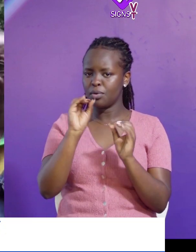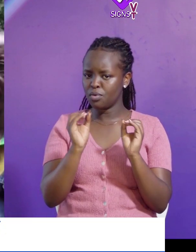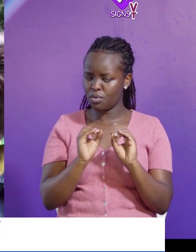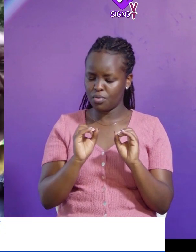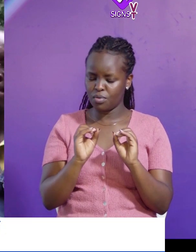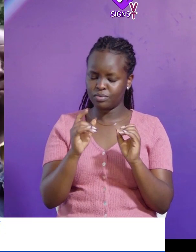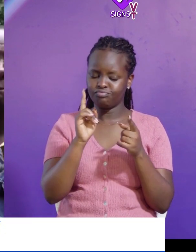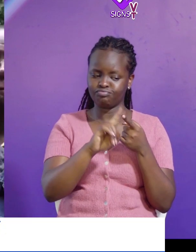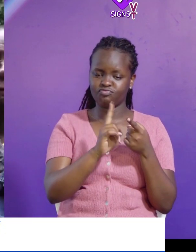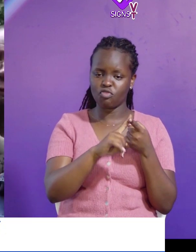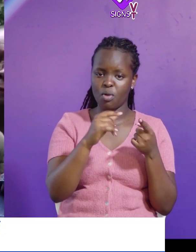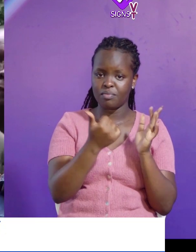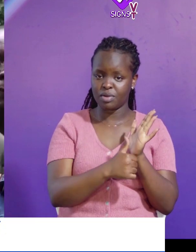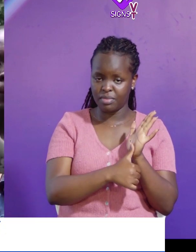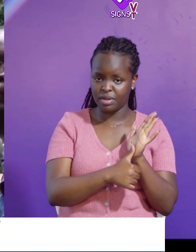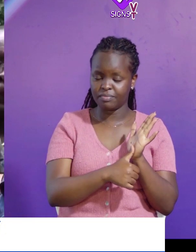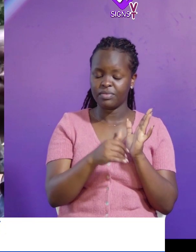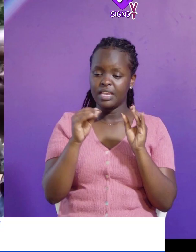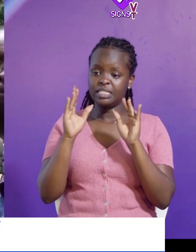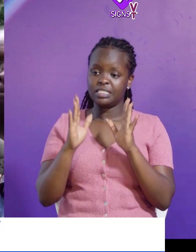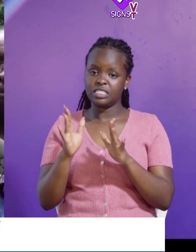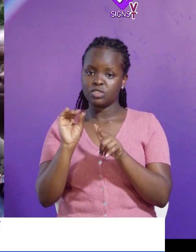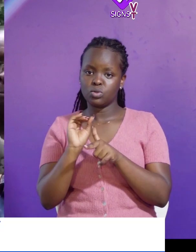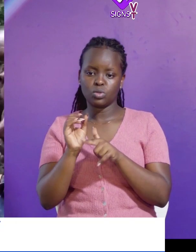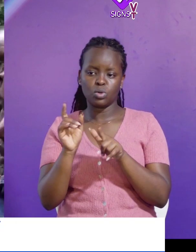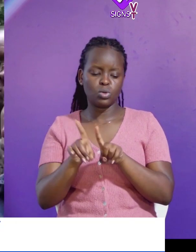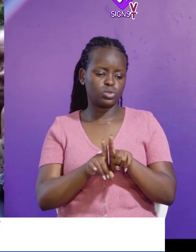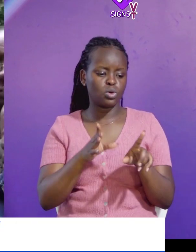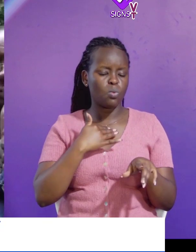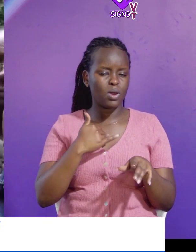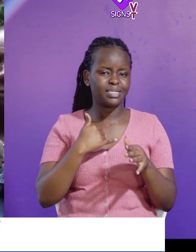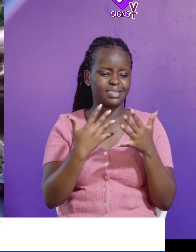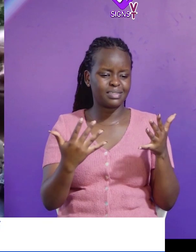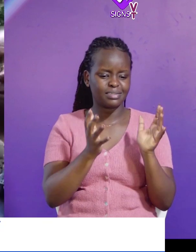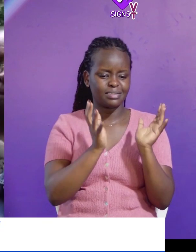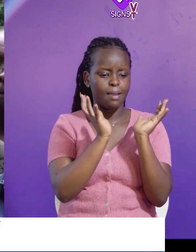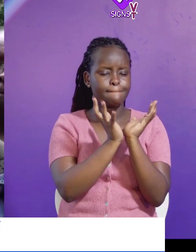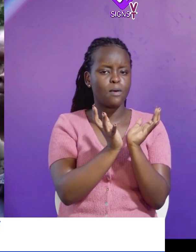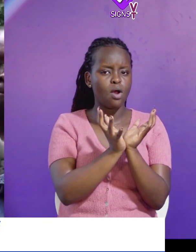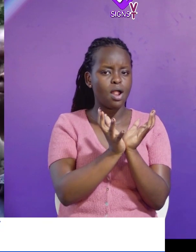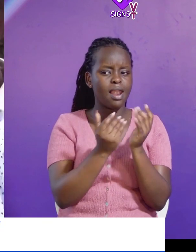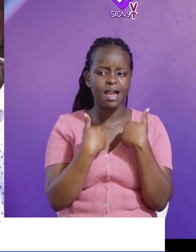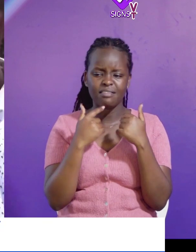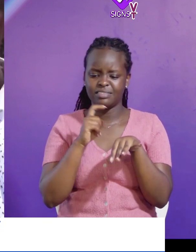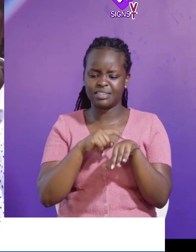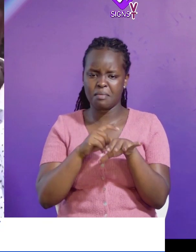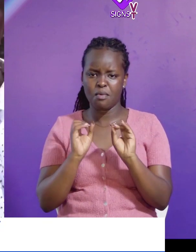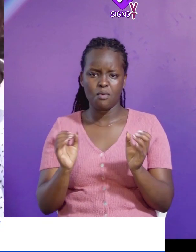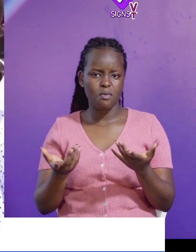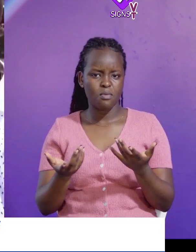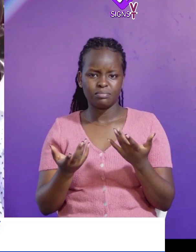Walimu pia wanaitisha vifaa vingine kama vile vya mpira, mambo mengine vya kucheza, unasikia hakuna muda. Who should